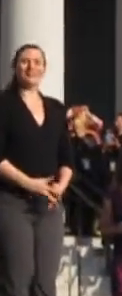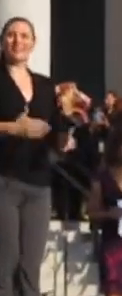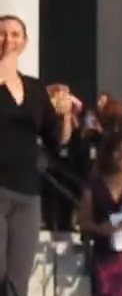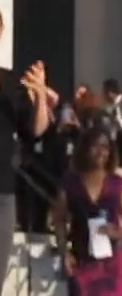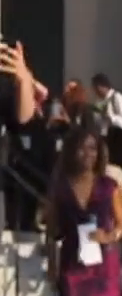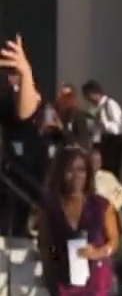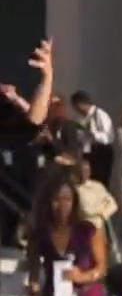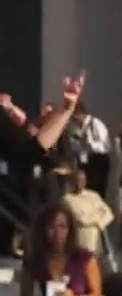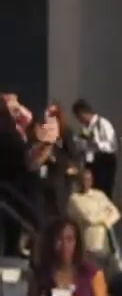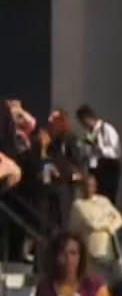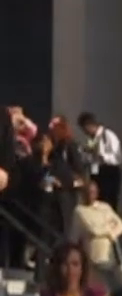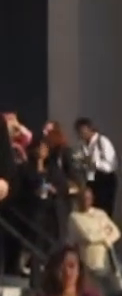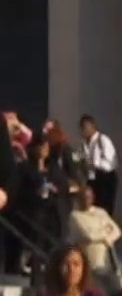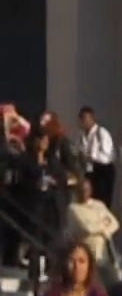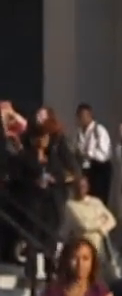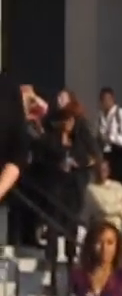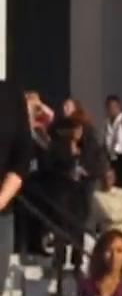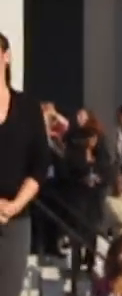Thank you very much.